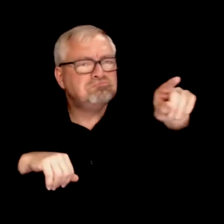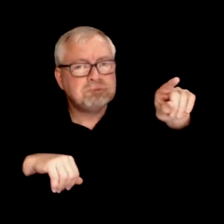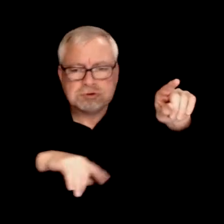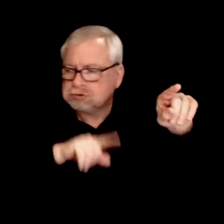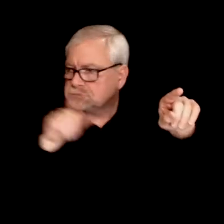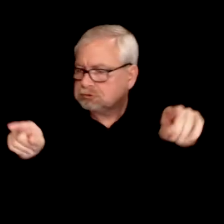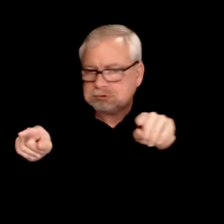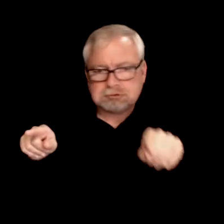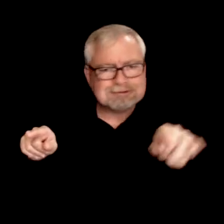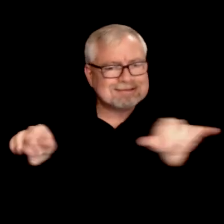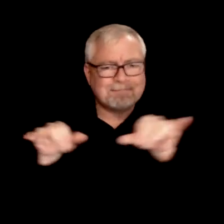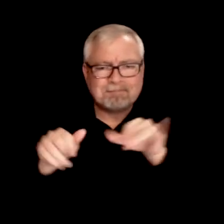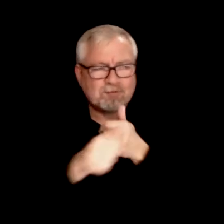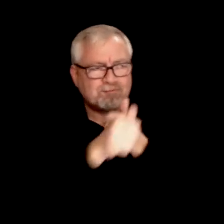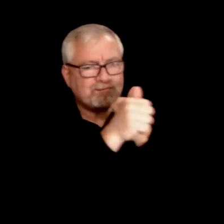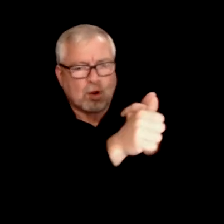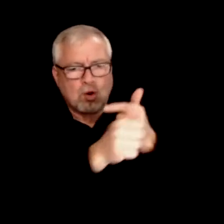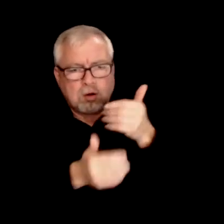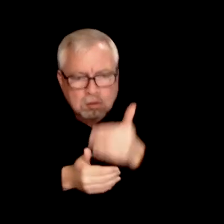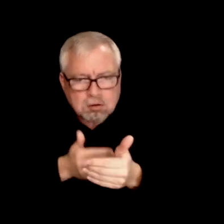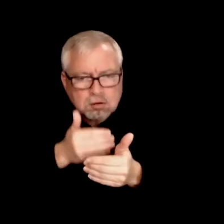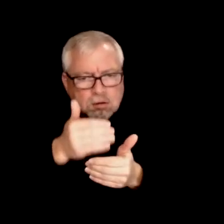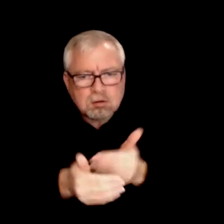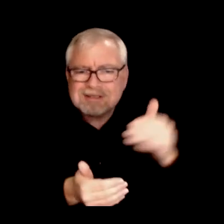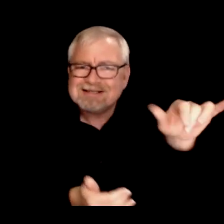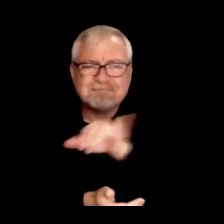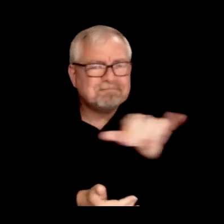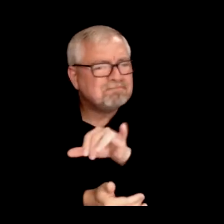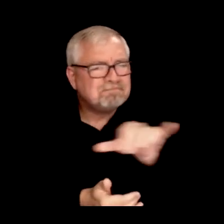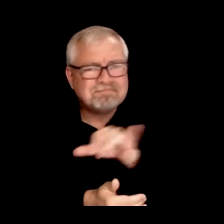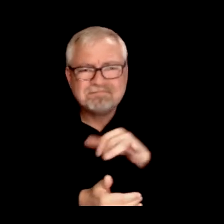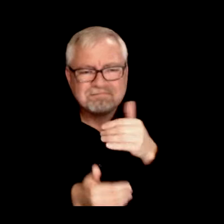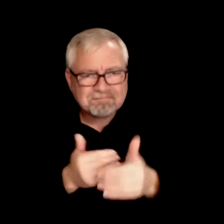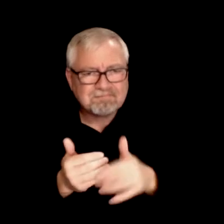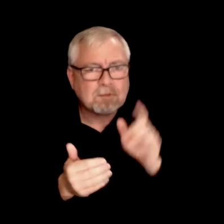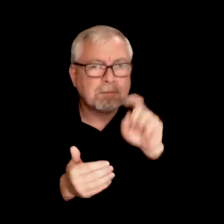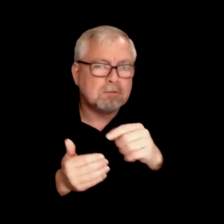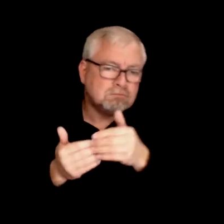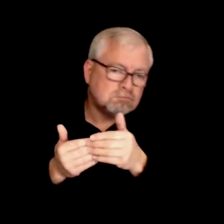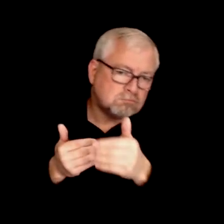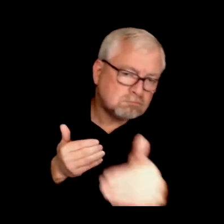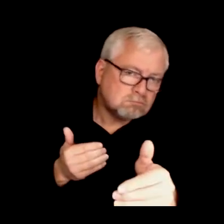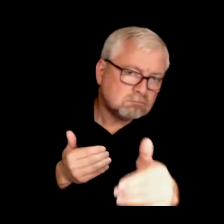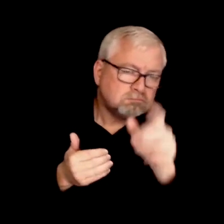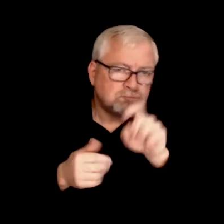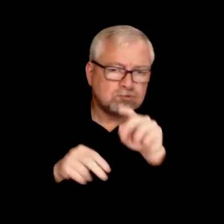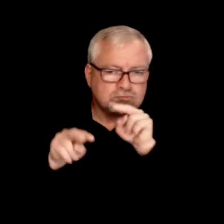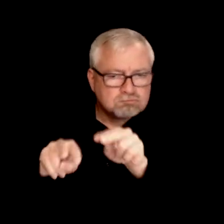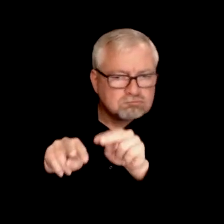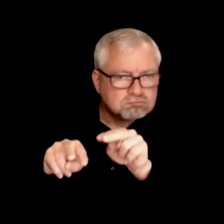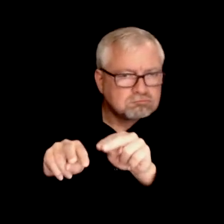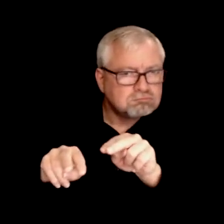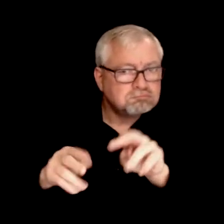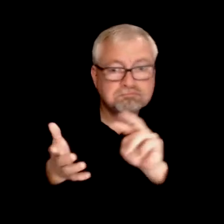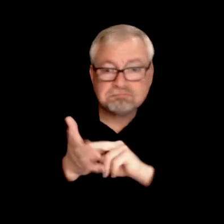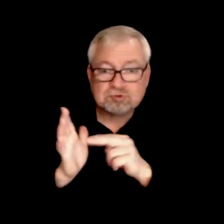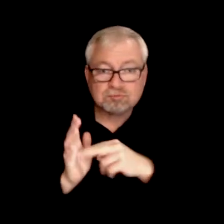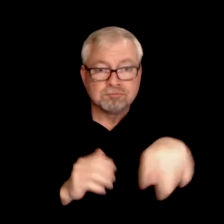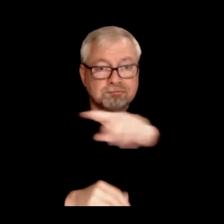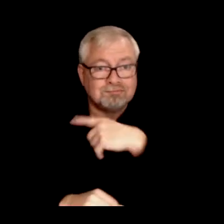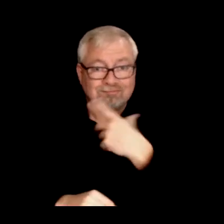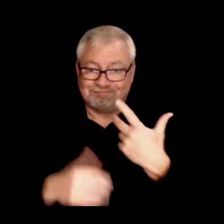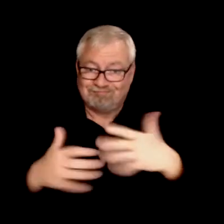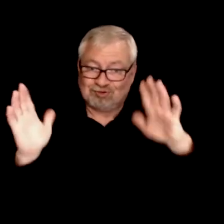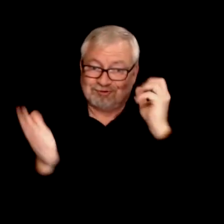same post-approval monitoring, meaning that we will continue to monitor their safety even after they've